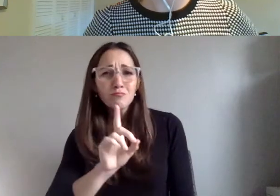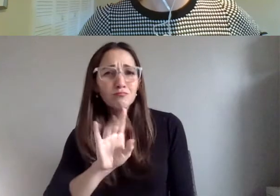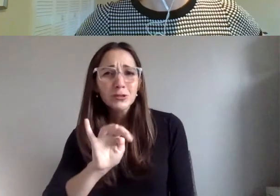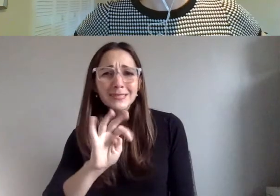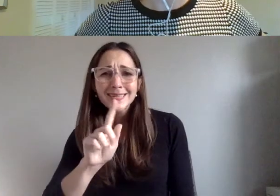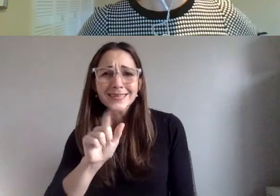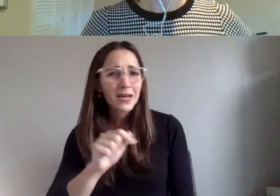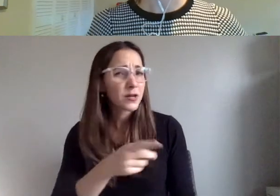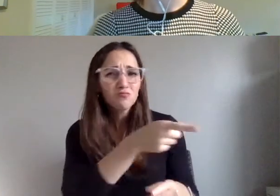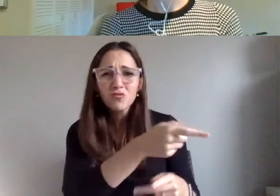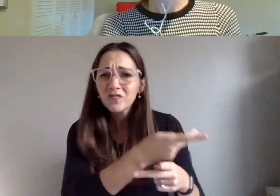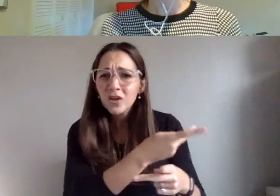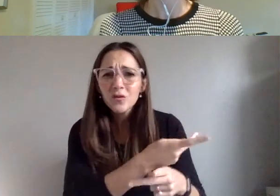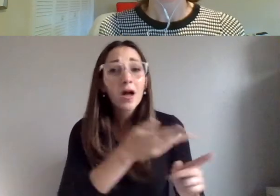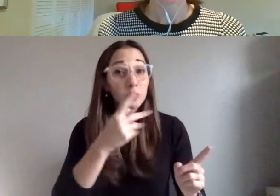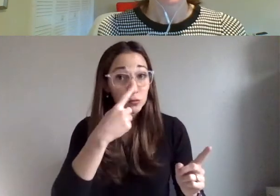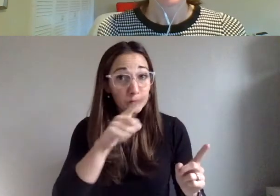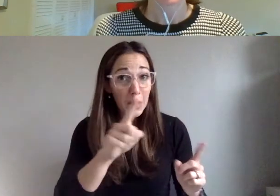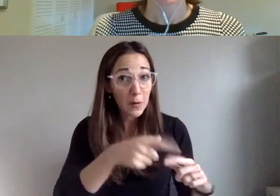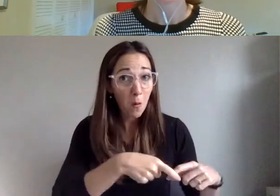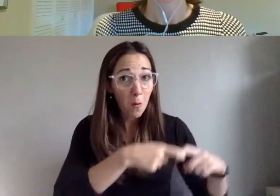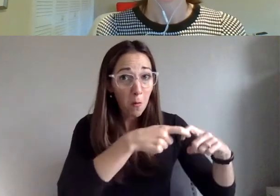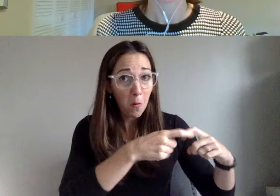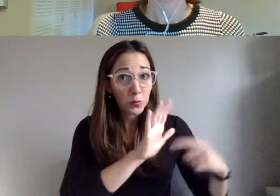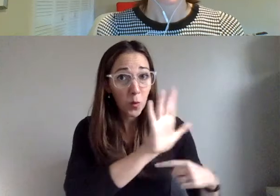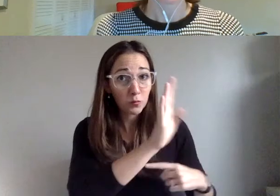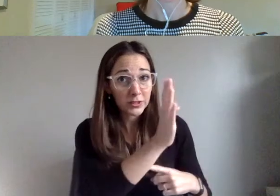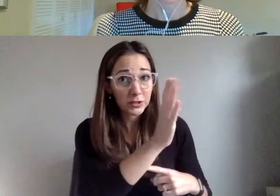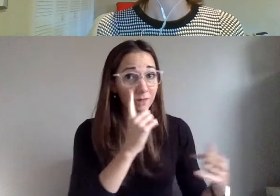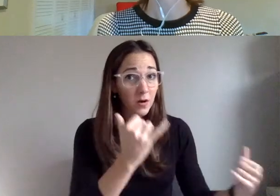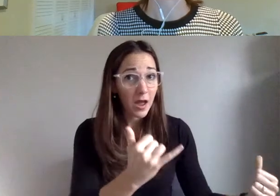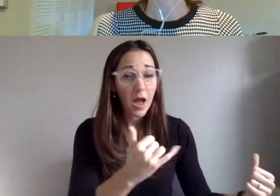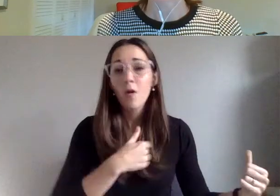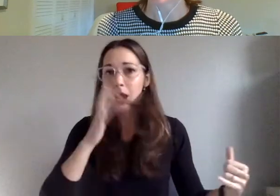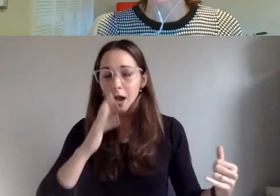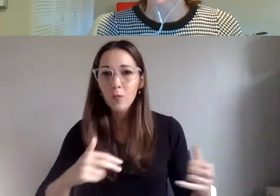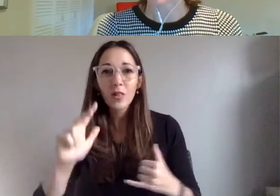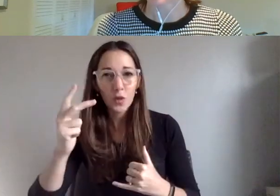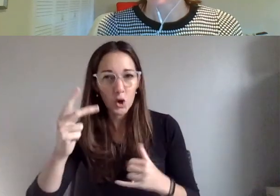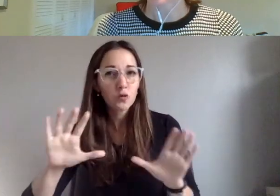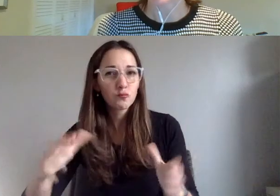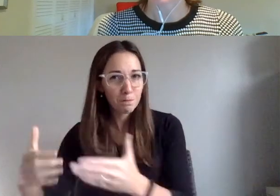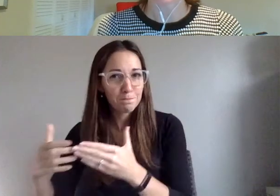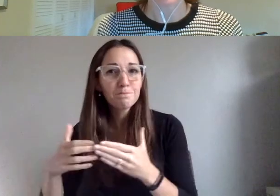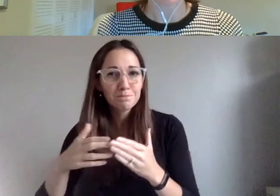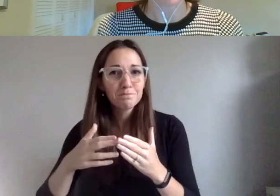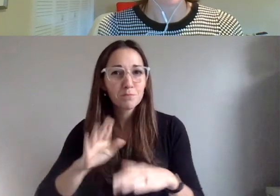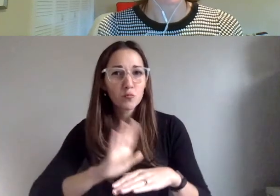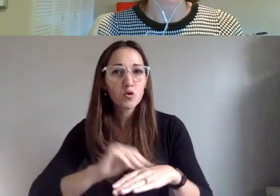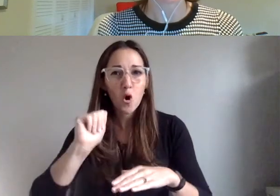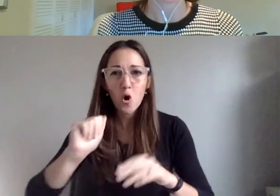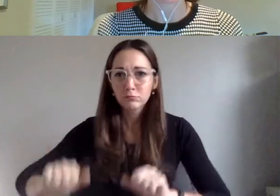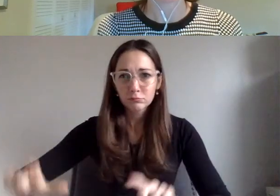back to you. Is that okay? Oh, yes. Okay, as we try to connect. Thank you. Okay, wonderful. Thank you, everybody, for